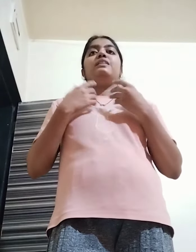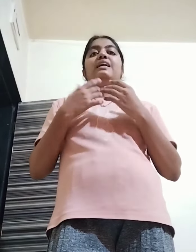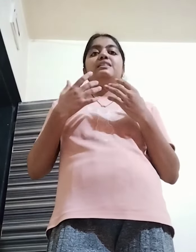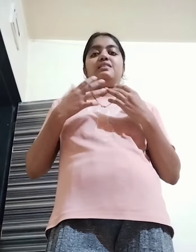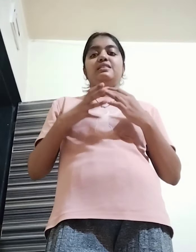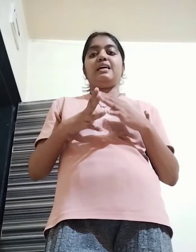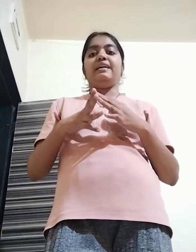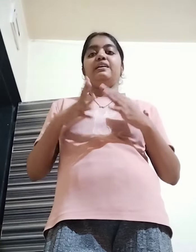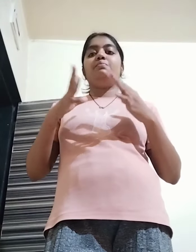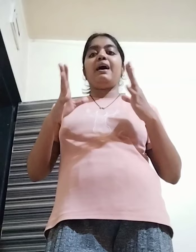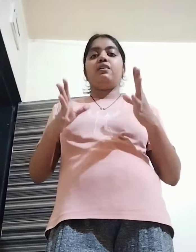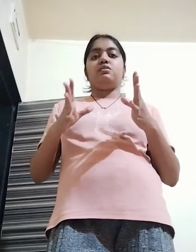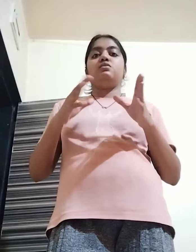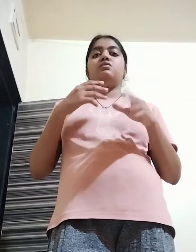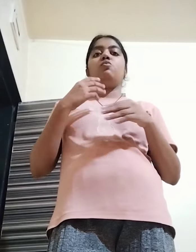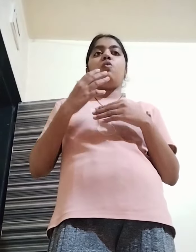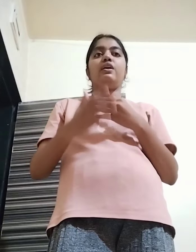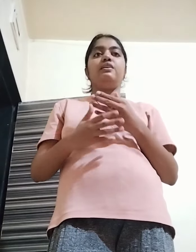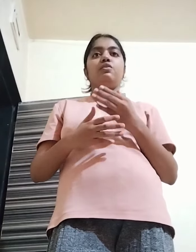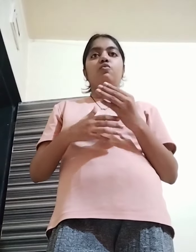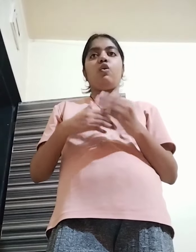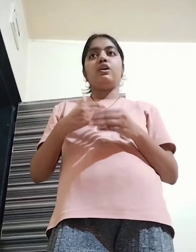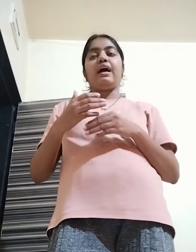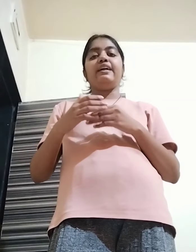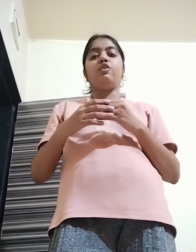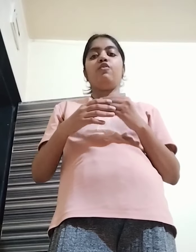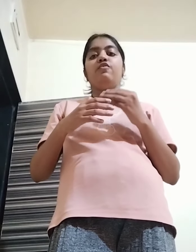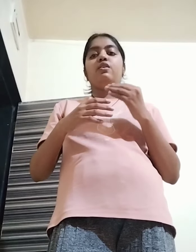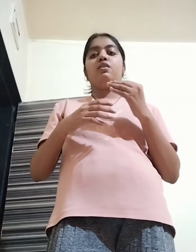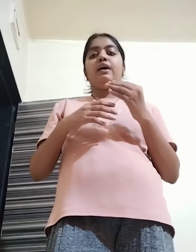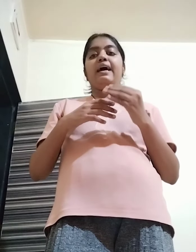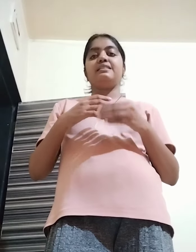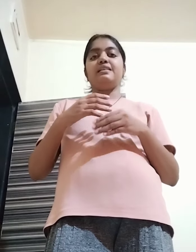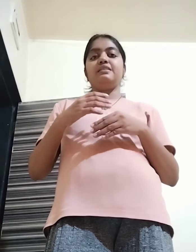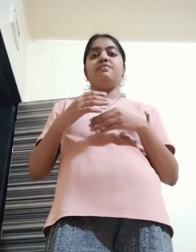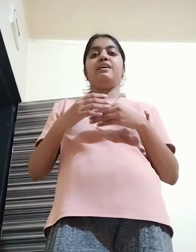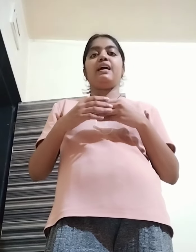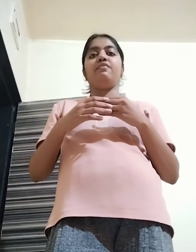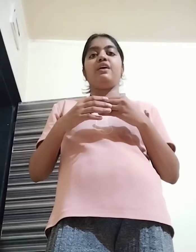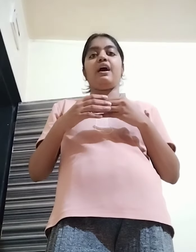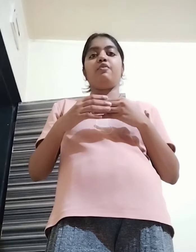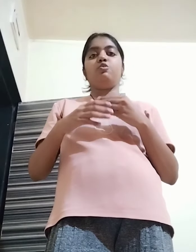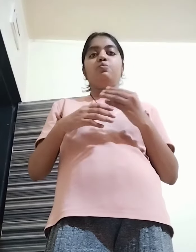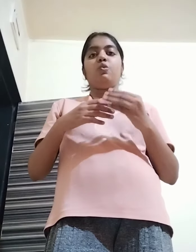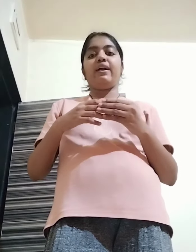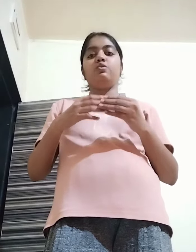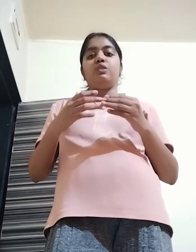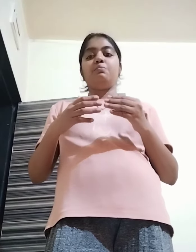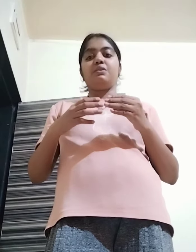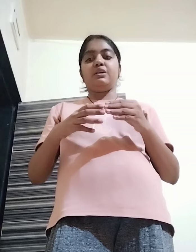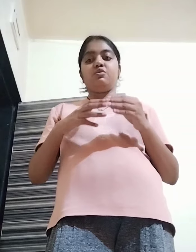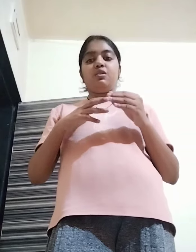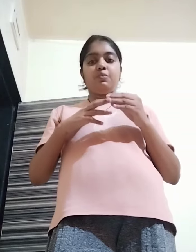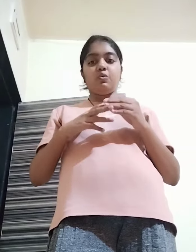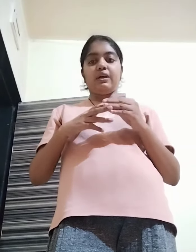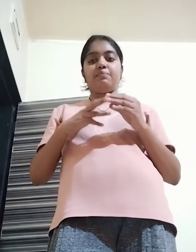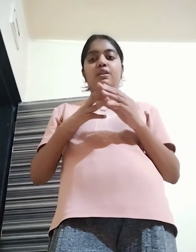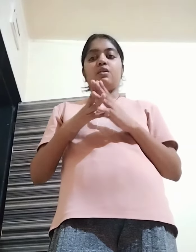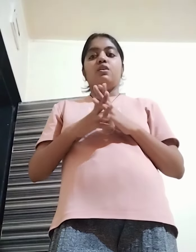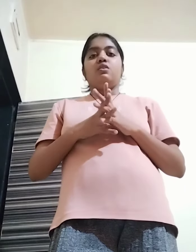is decided by us, what kind of access we have to provide to that particular program.